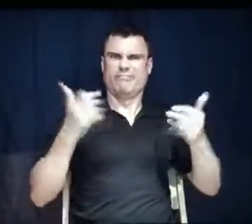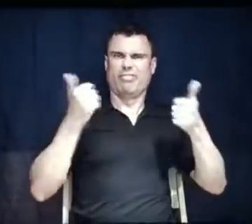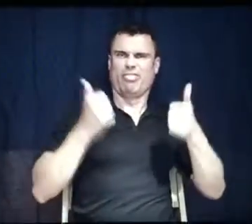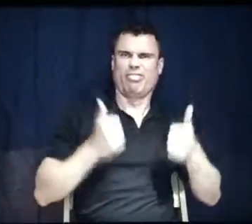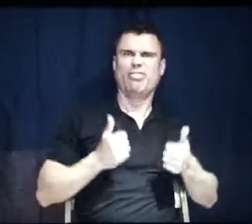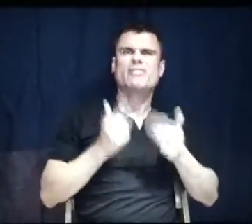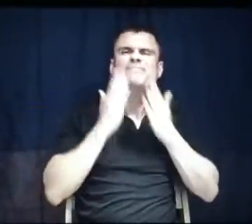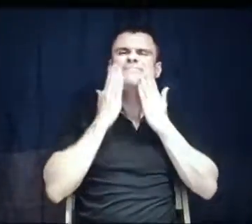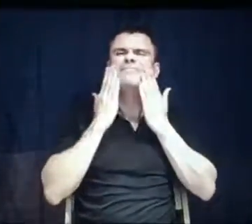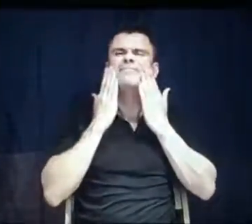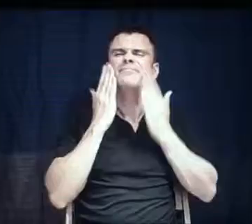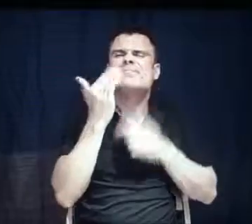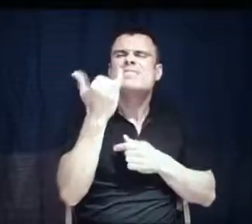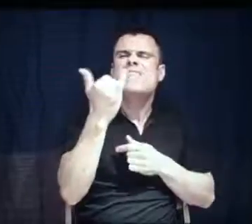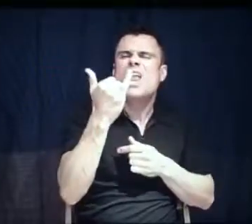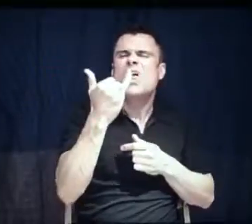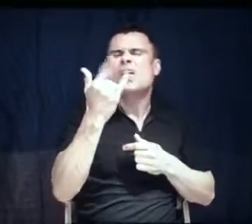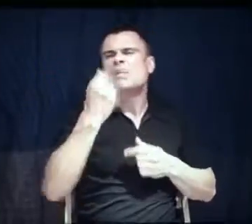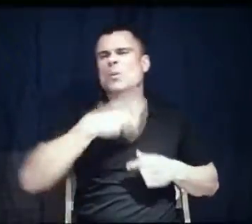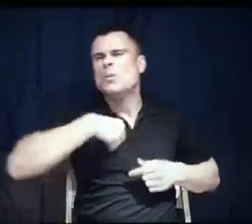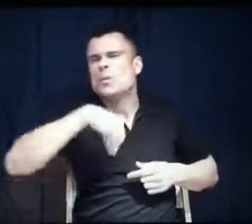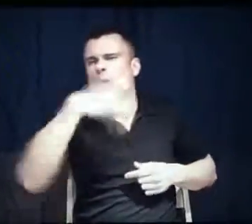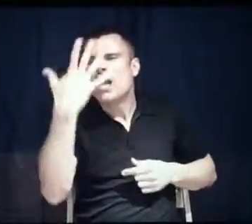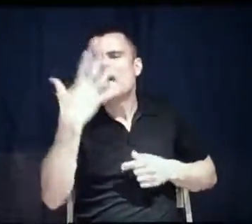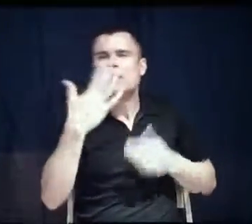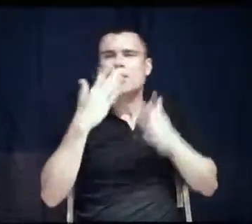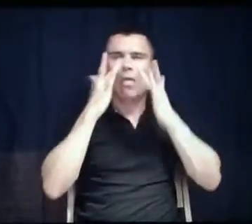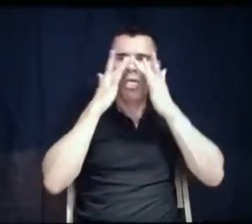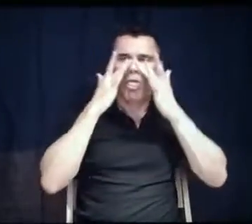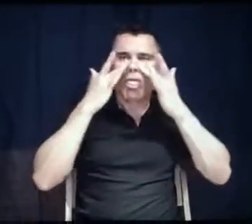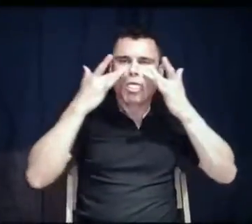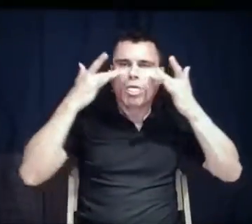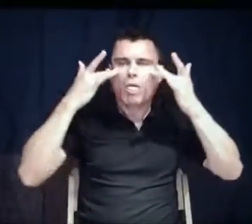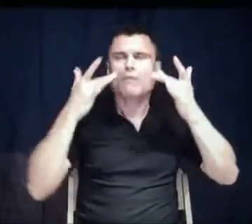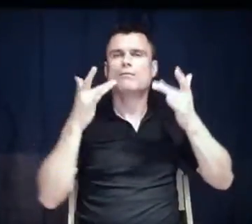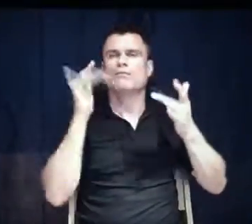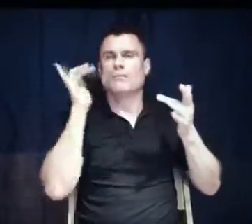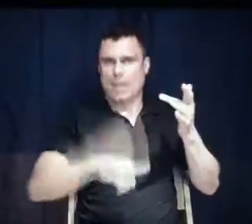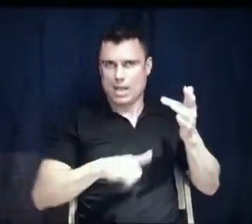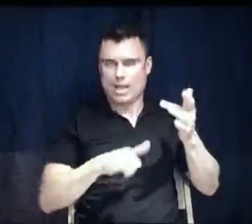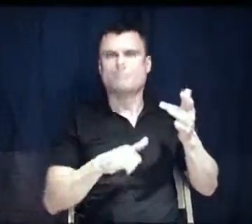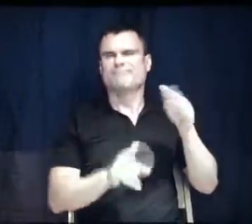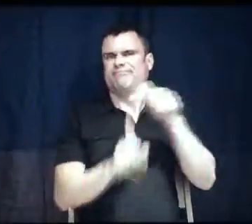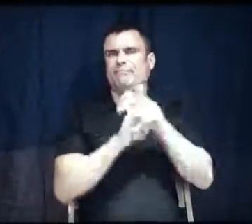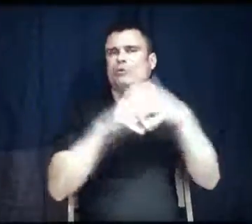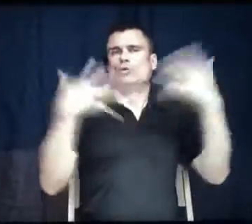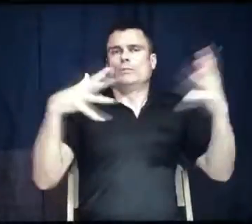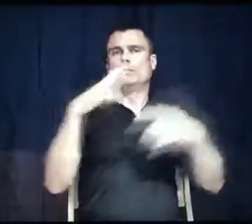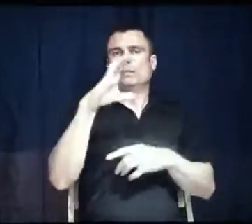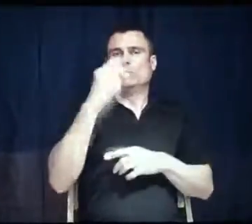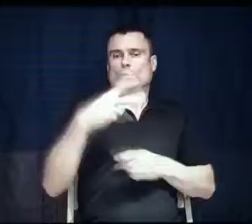body, which can cause deterioration, some yellow skin, white spots under your eyes, which is